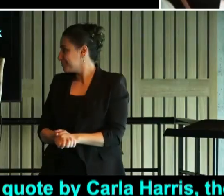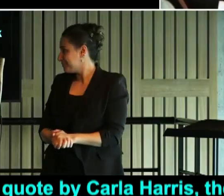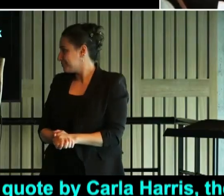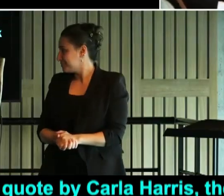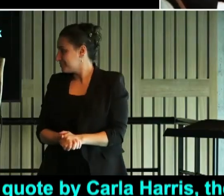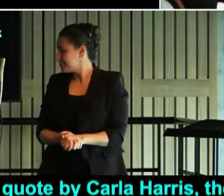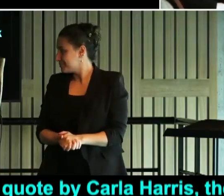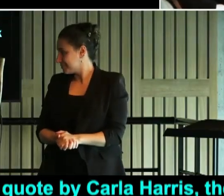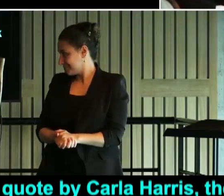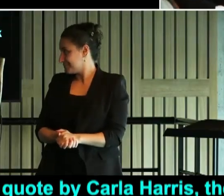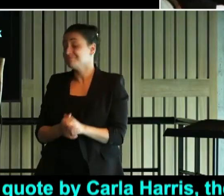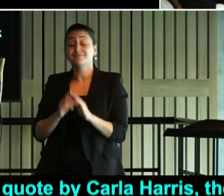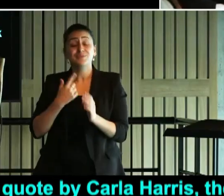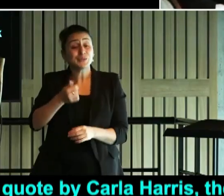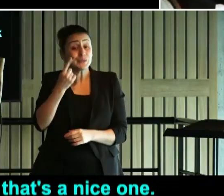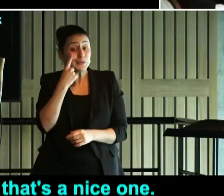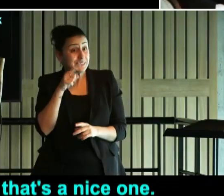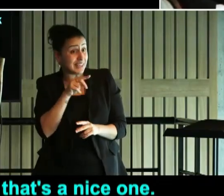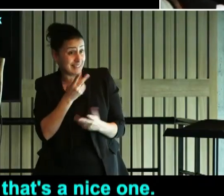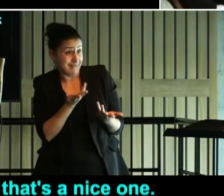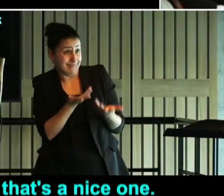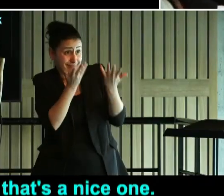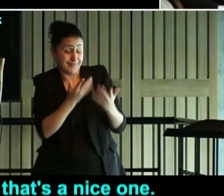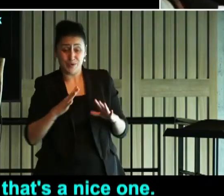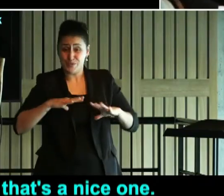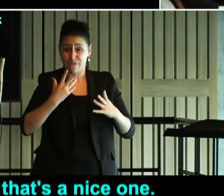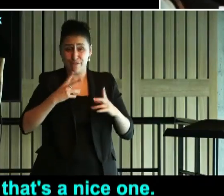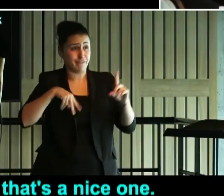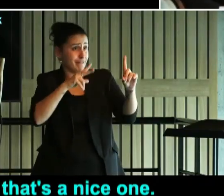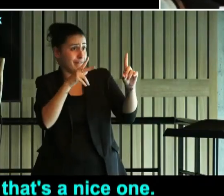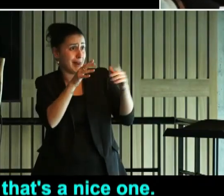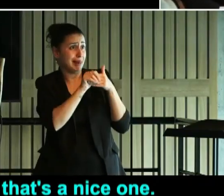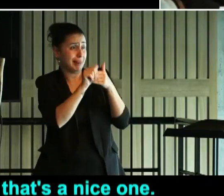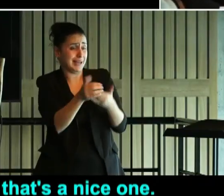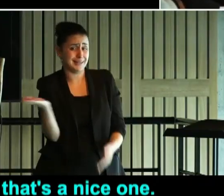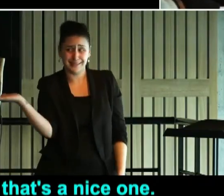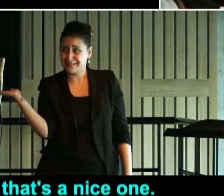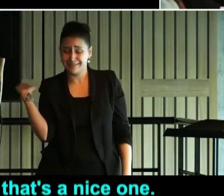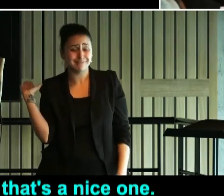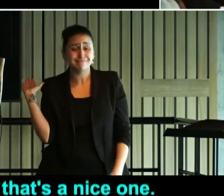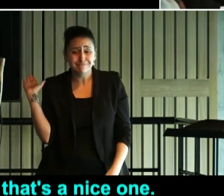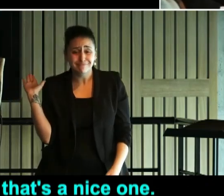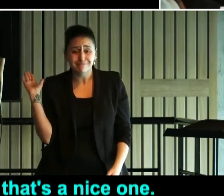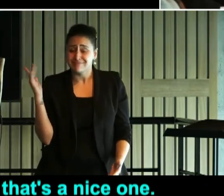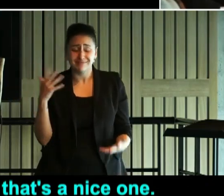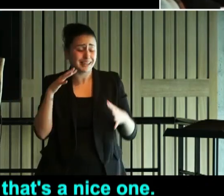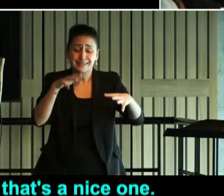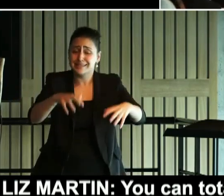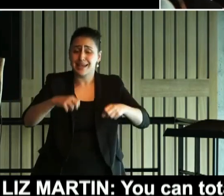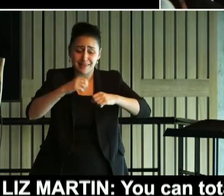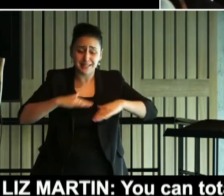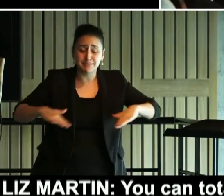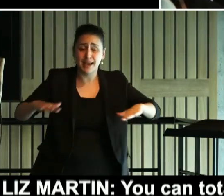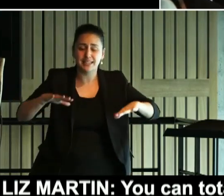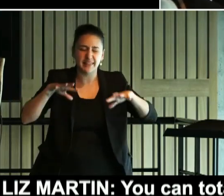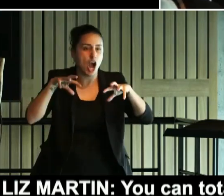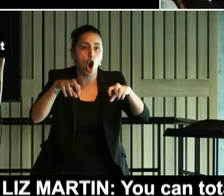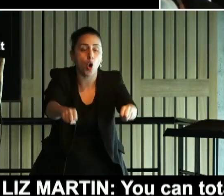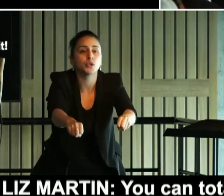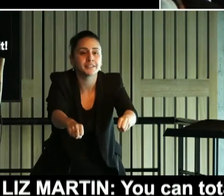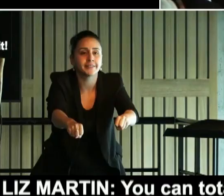And you can totally see why they're leaders, yeah? They just take the space and hold it.